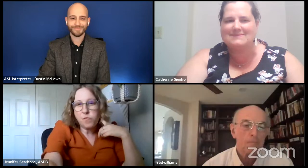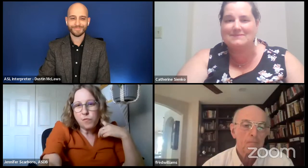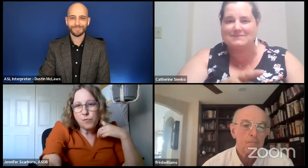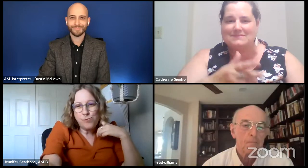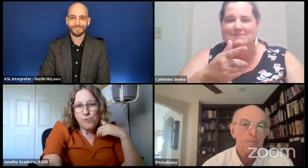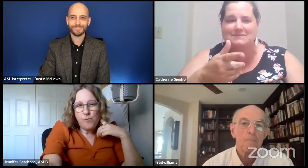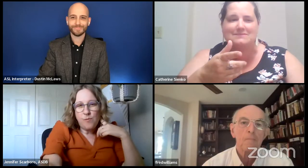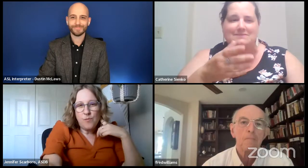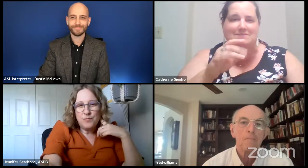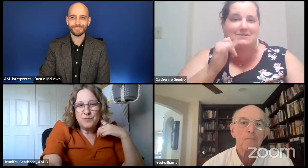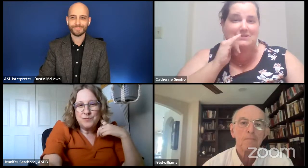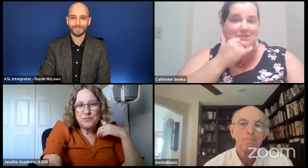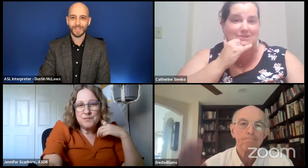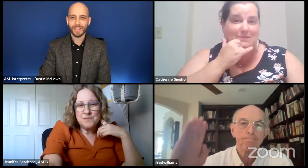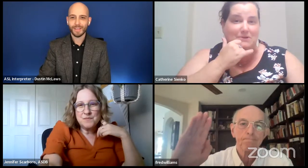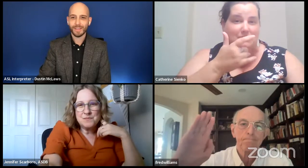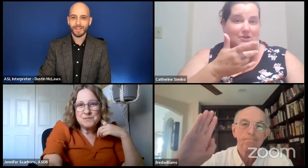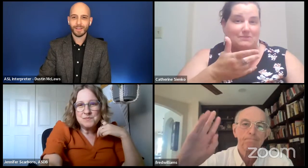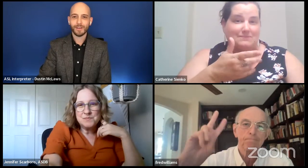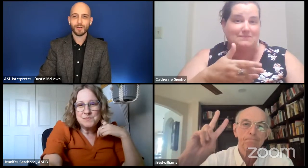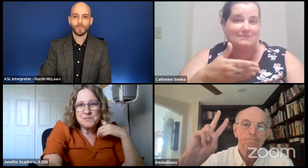So moved.